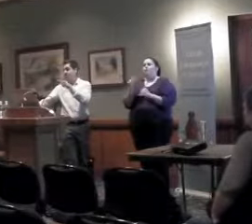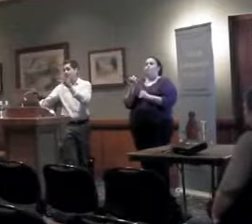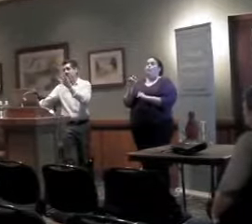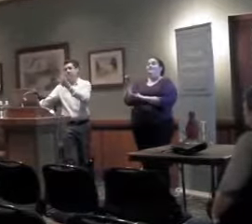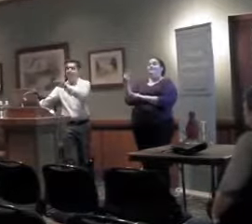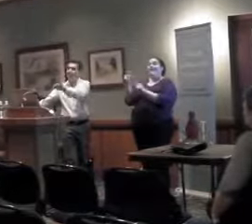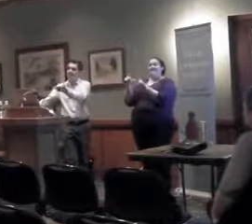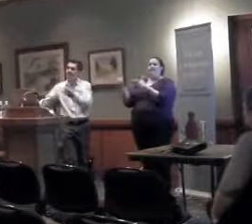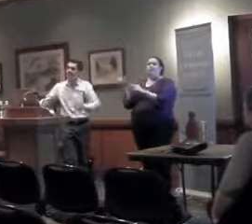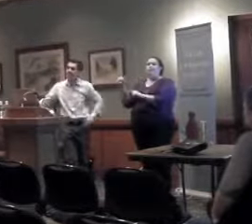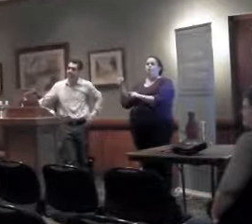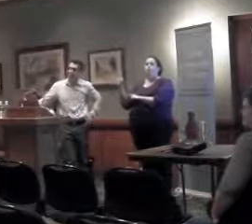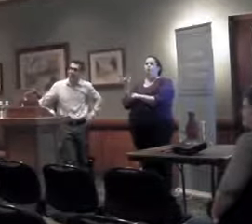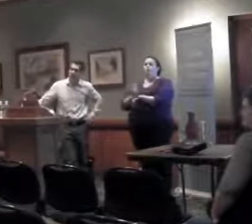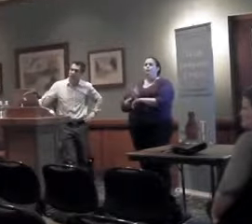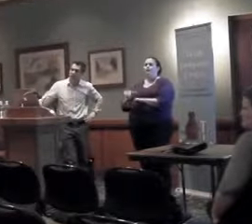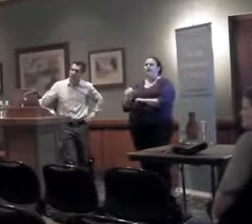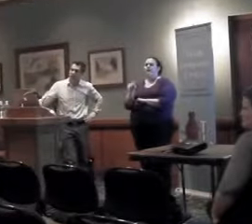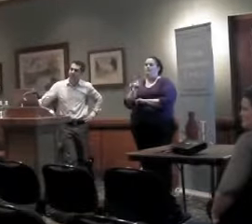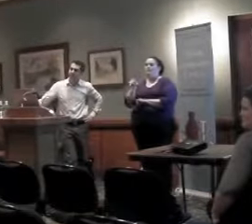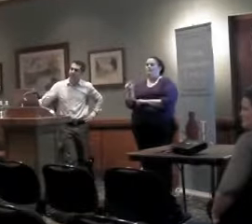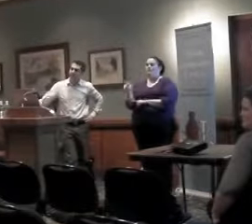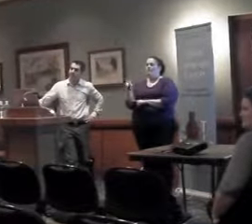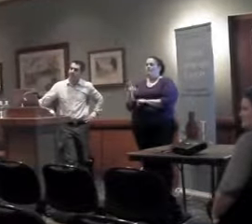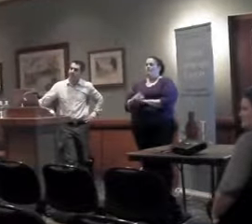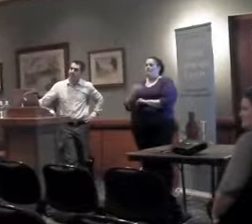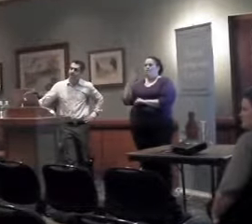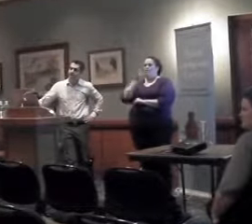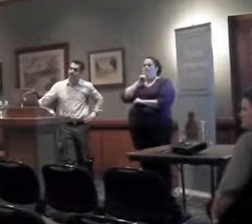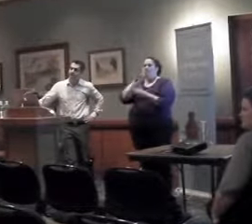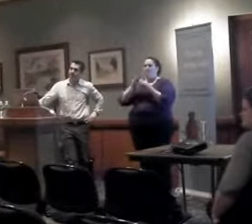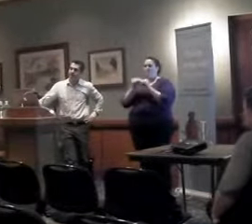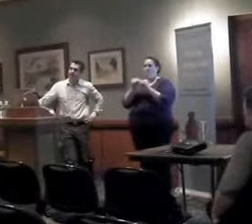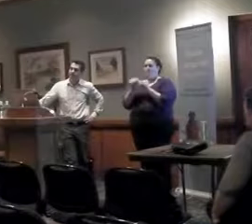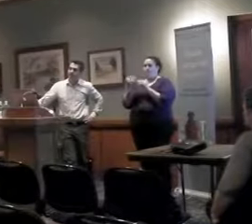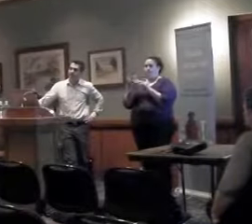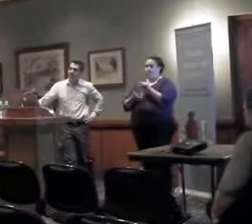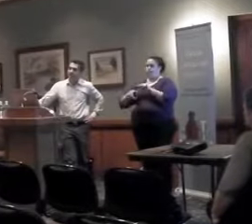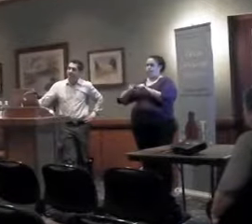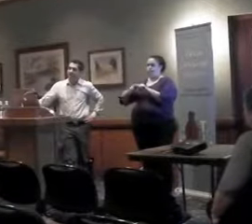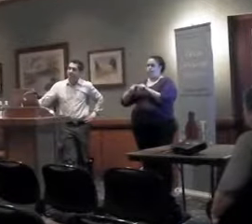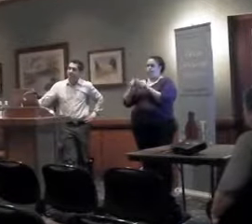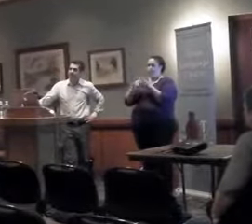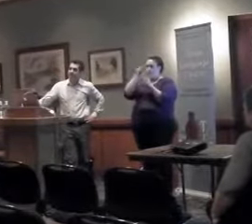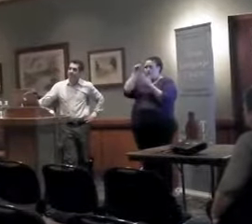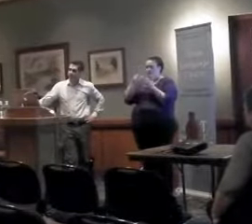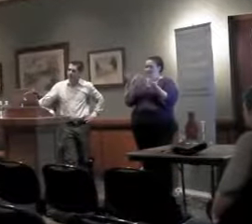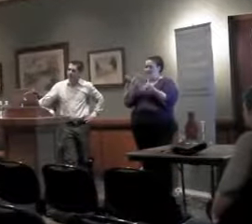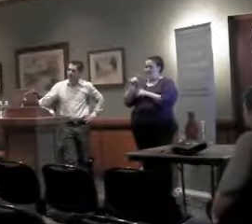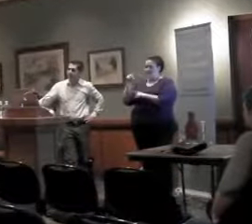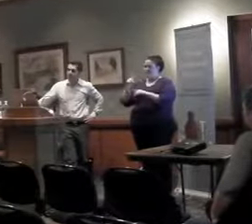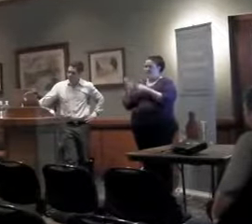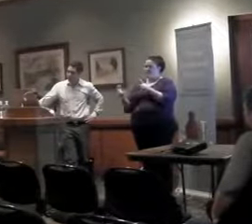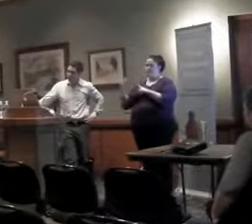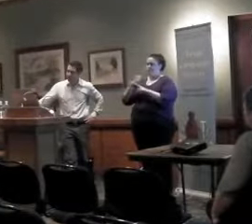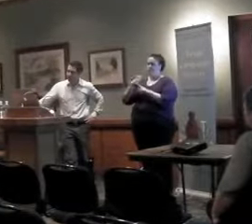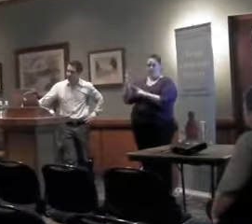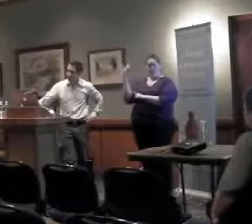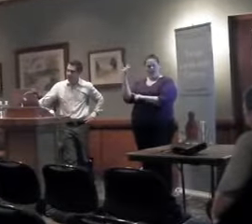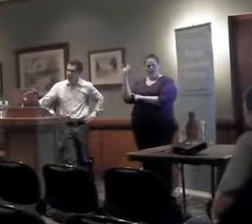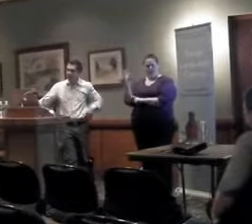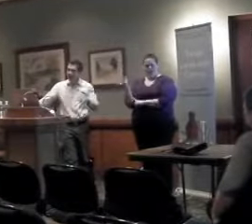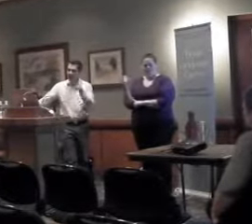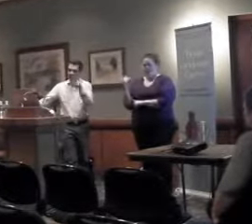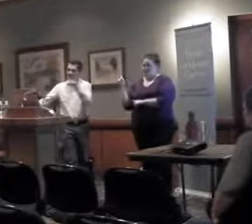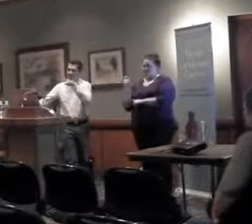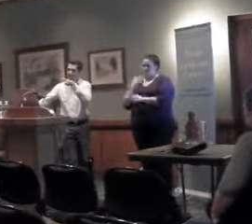also interesting. Why are the numbers so greater in Texas? Why are... That's a really good question. I'm not sure that I know the